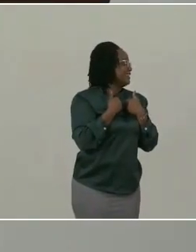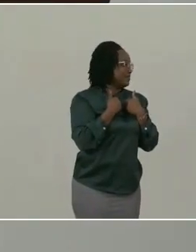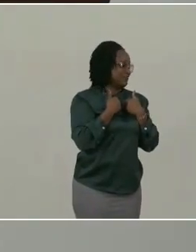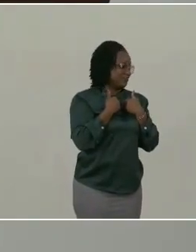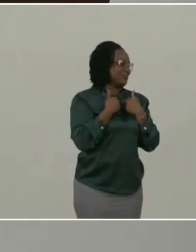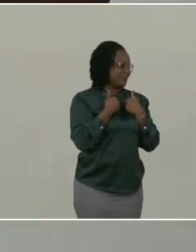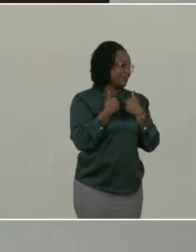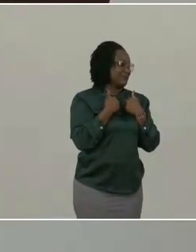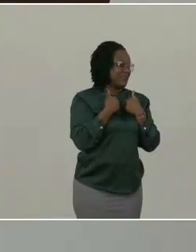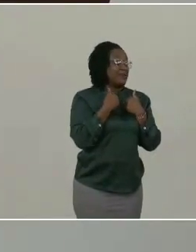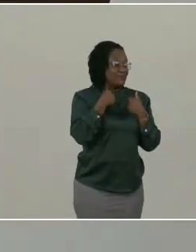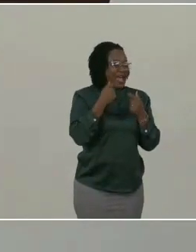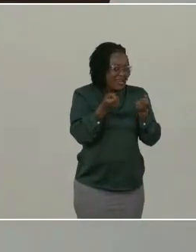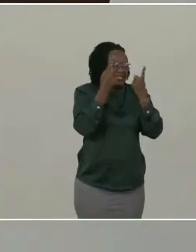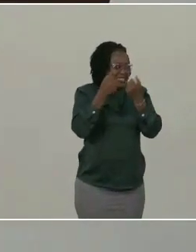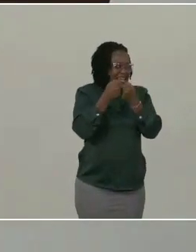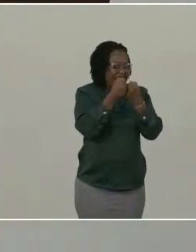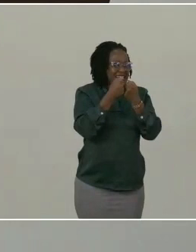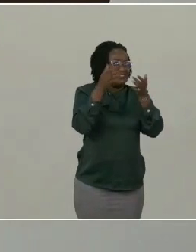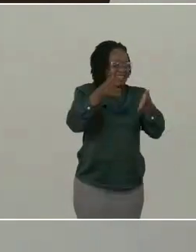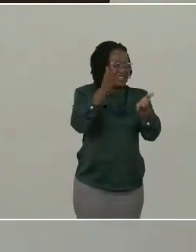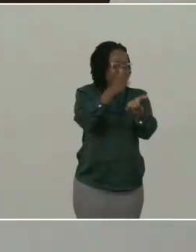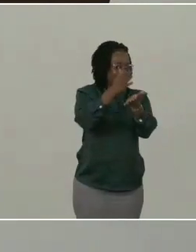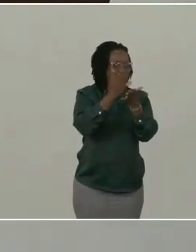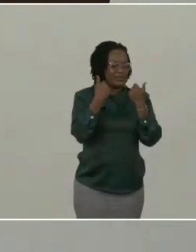It is a challenge, I understand, because you see,